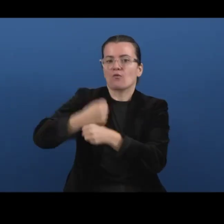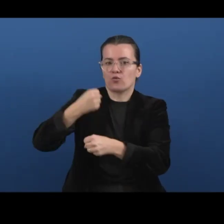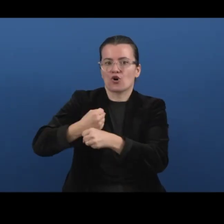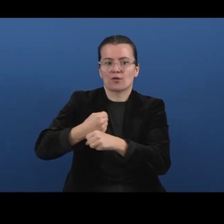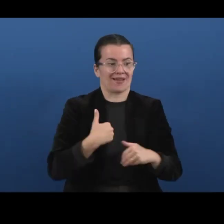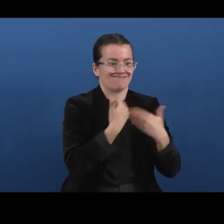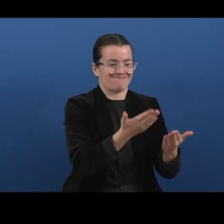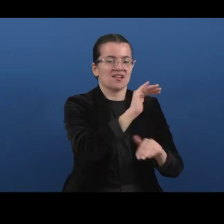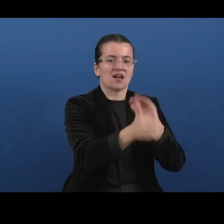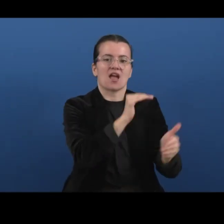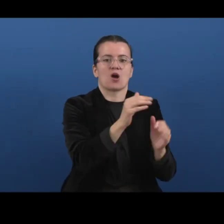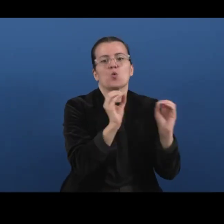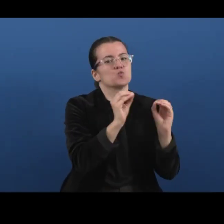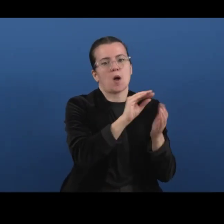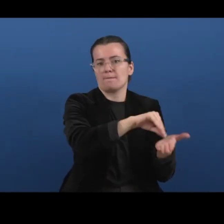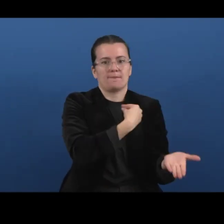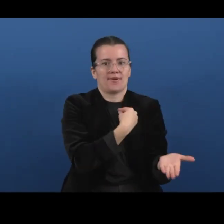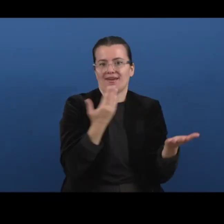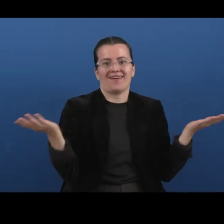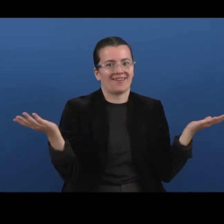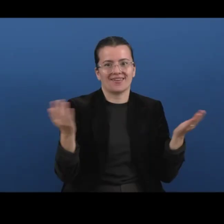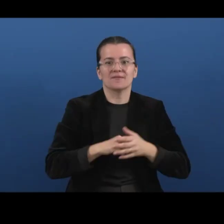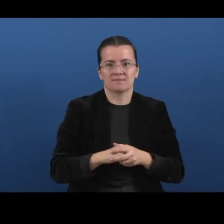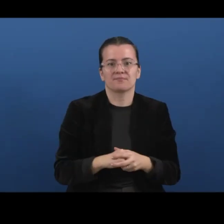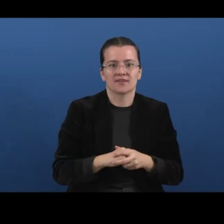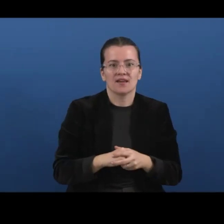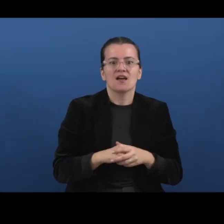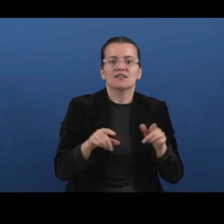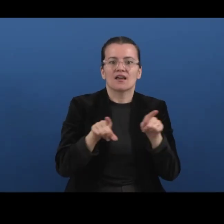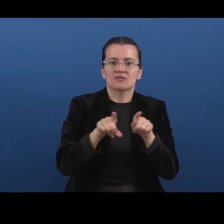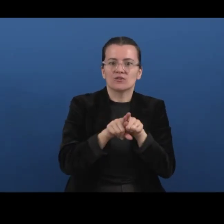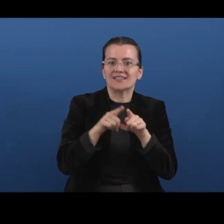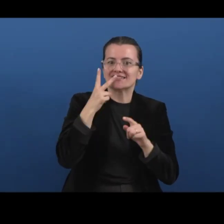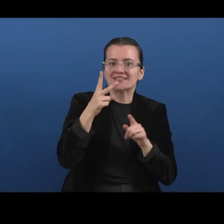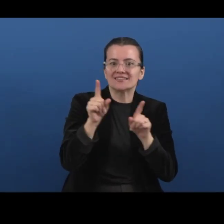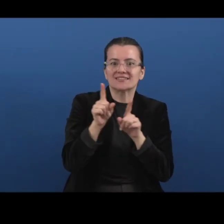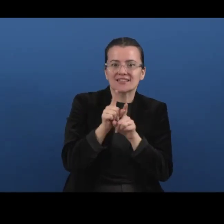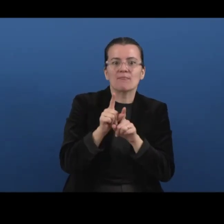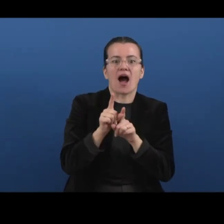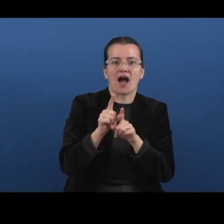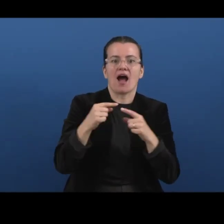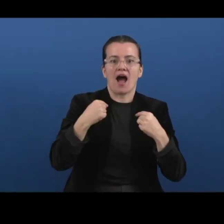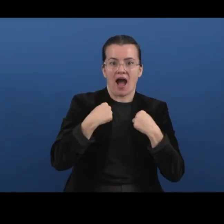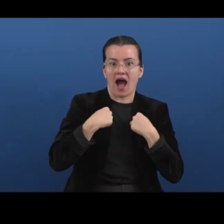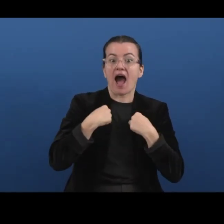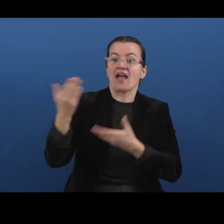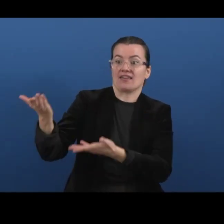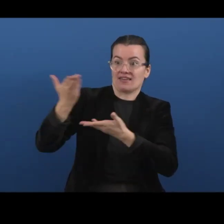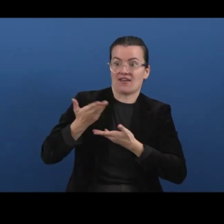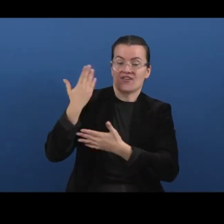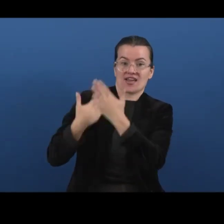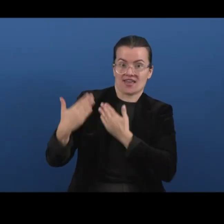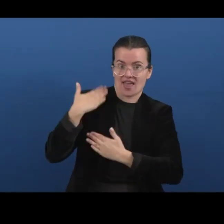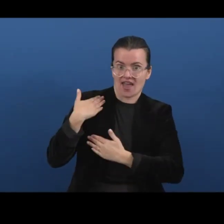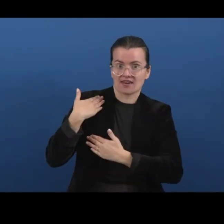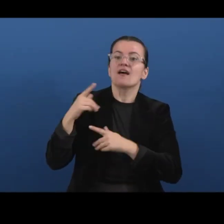few votes. So this is very interesting because this is really the topic of what we try to address today. Either as a person